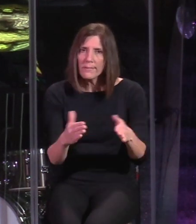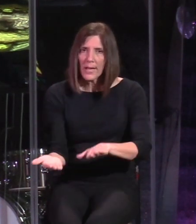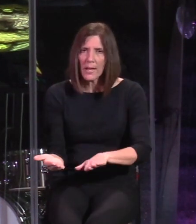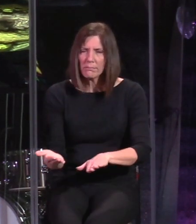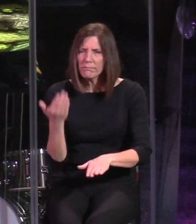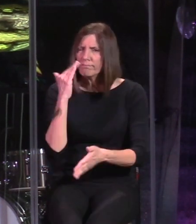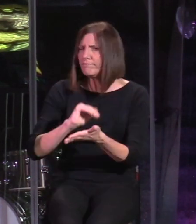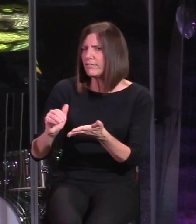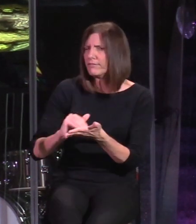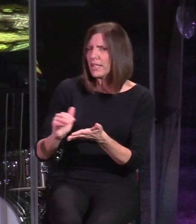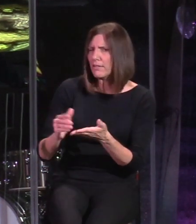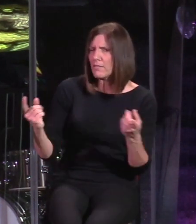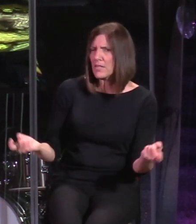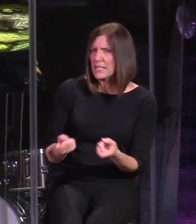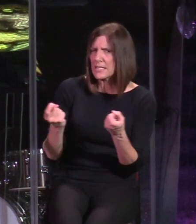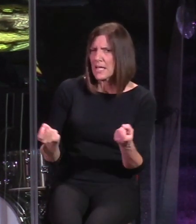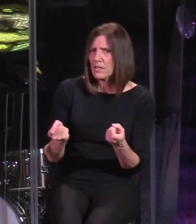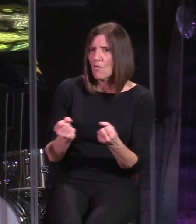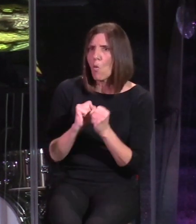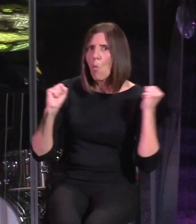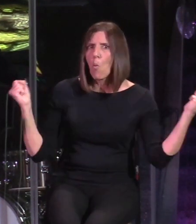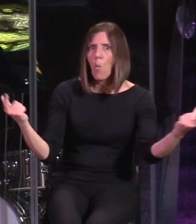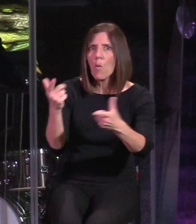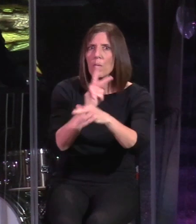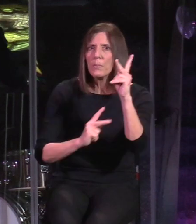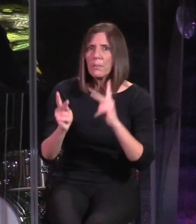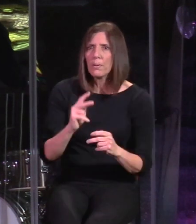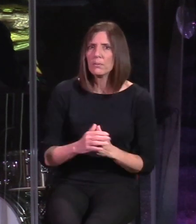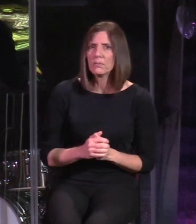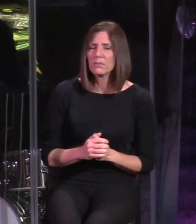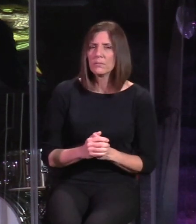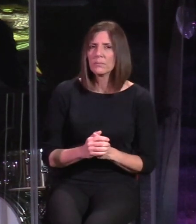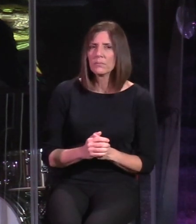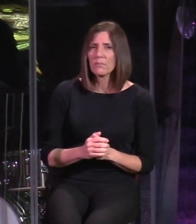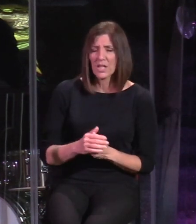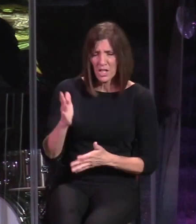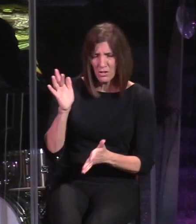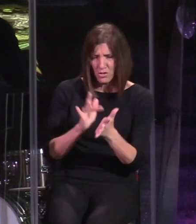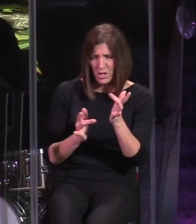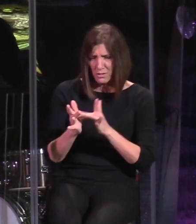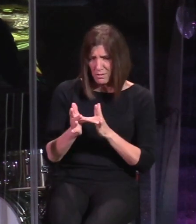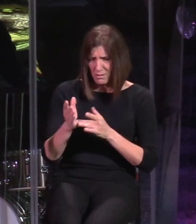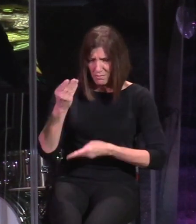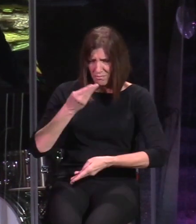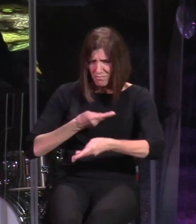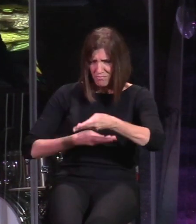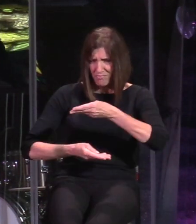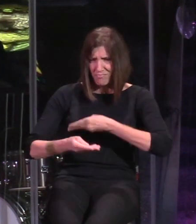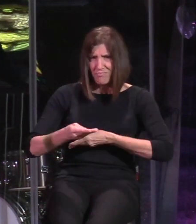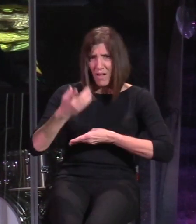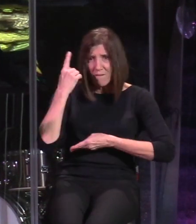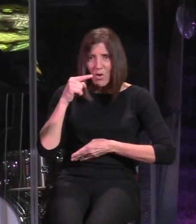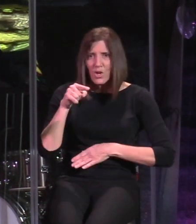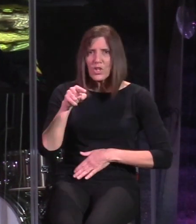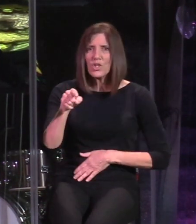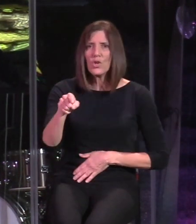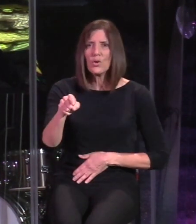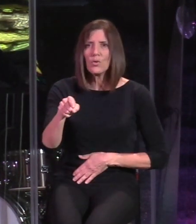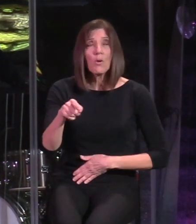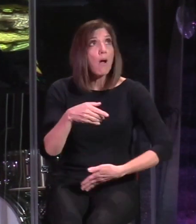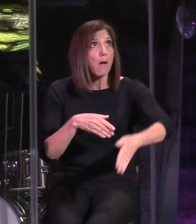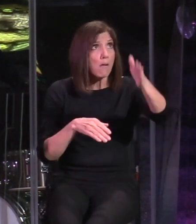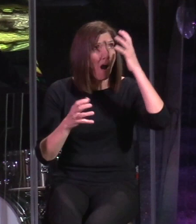the forgiveness of many. Jesus' sacrifice in your place removes and satisfies God's